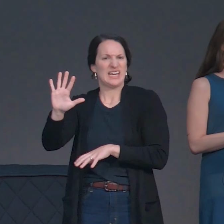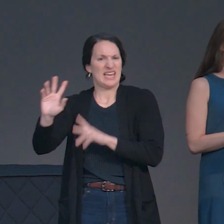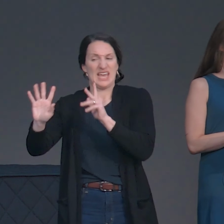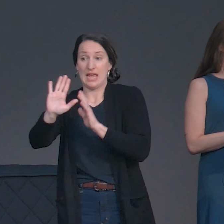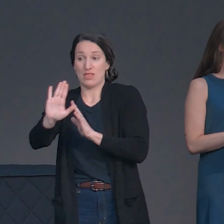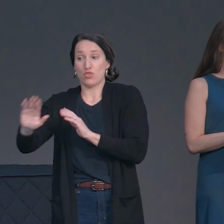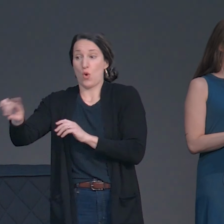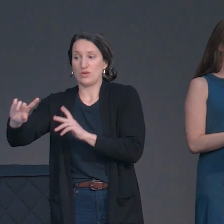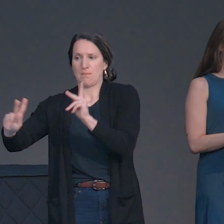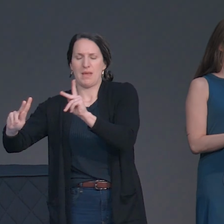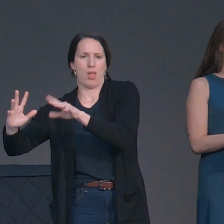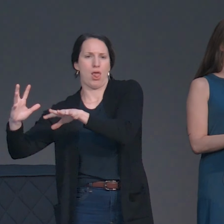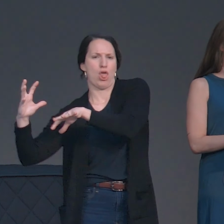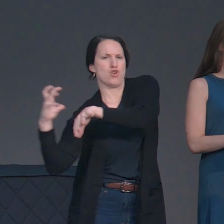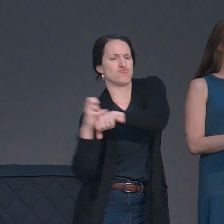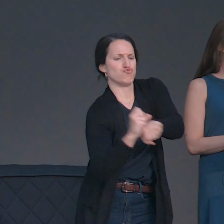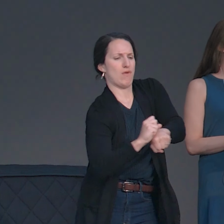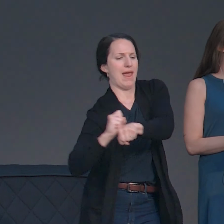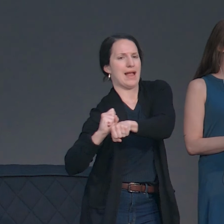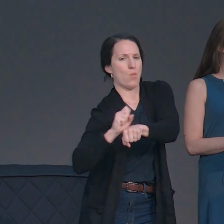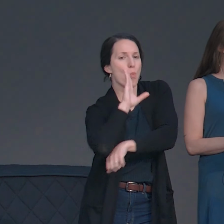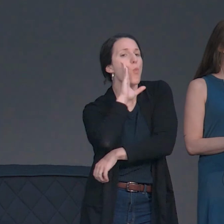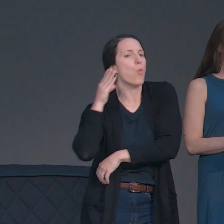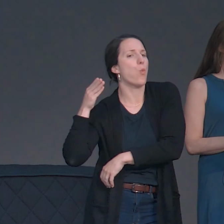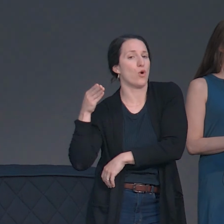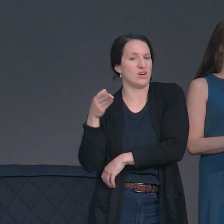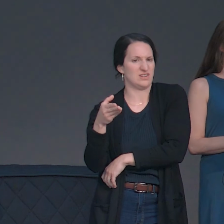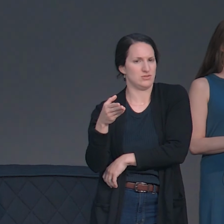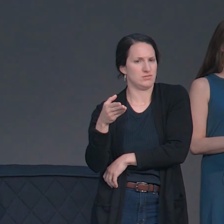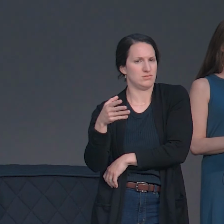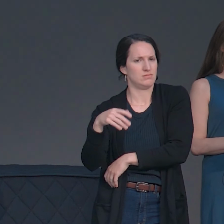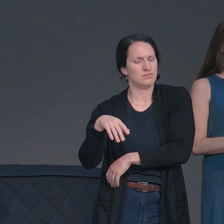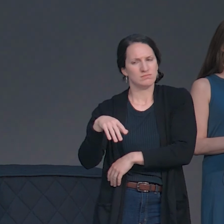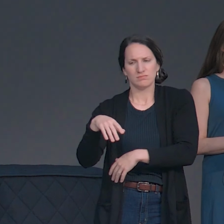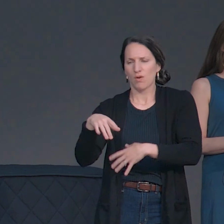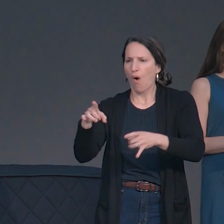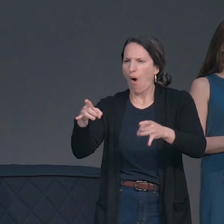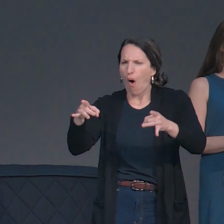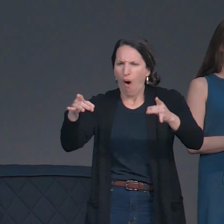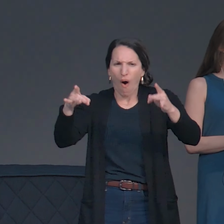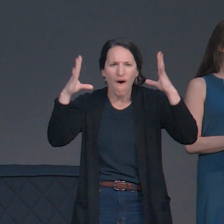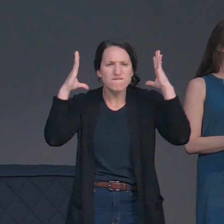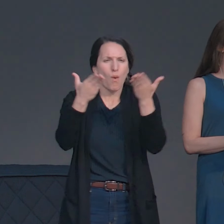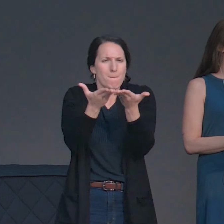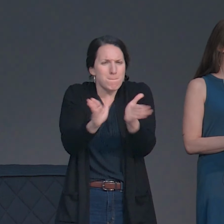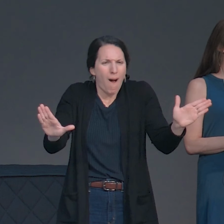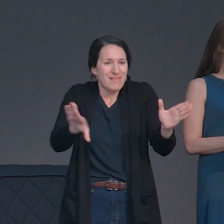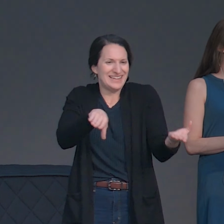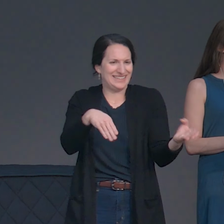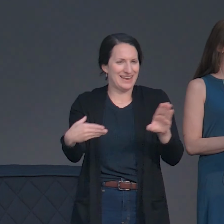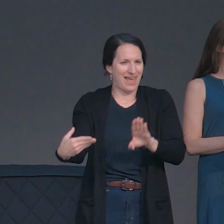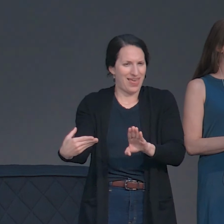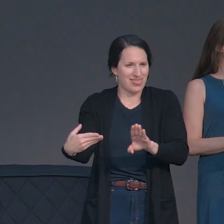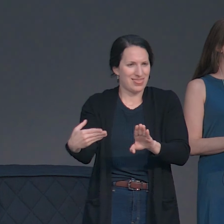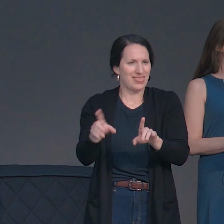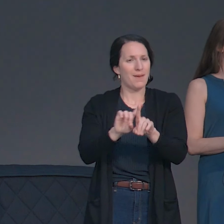him into an unfair trial, into a brutal public death. But consider